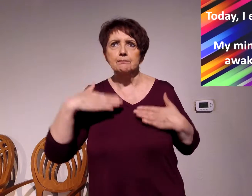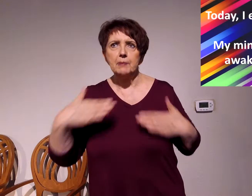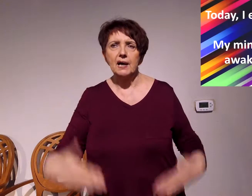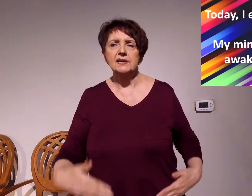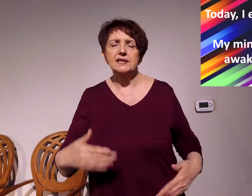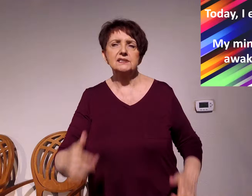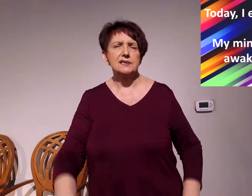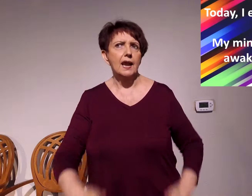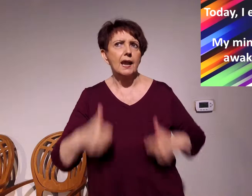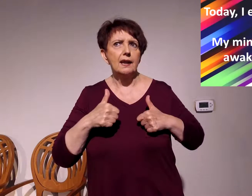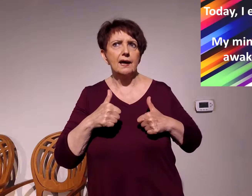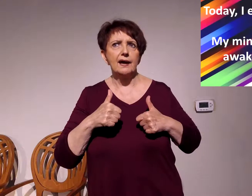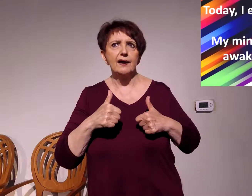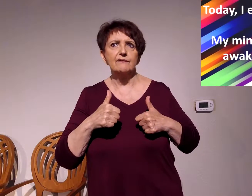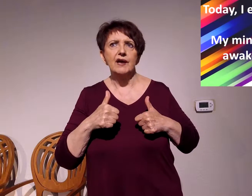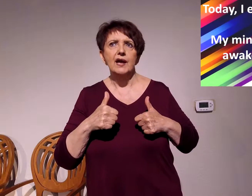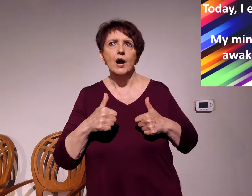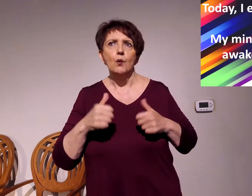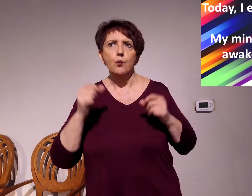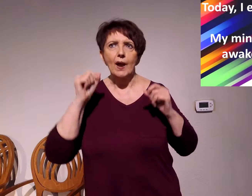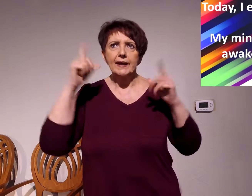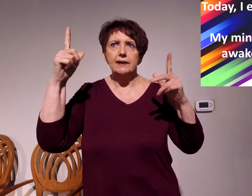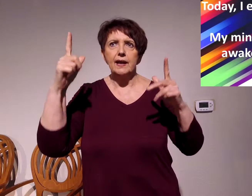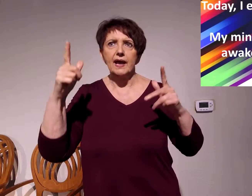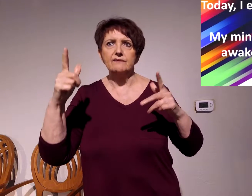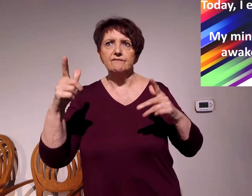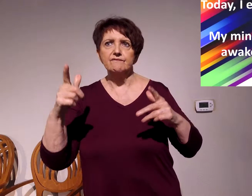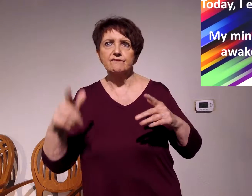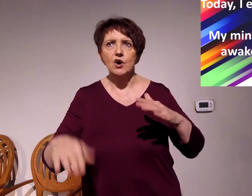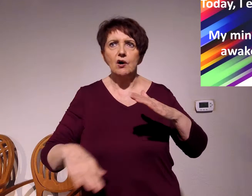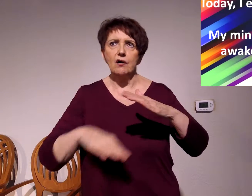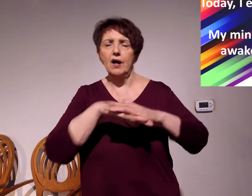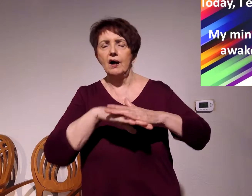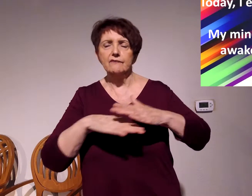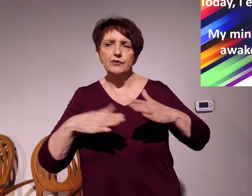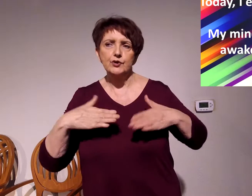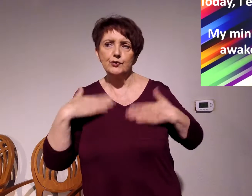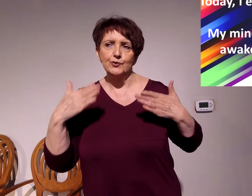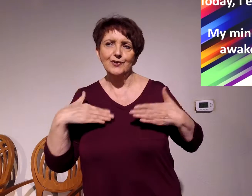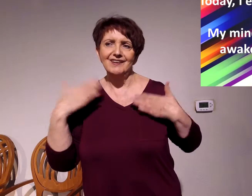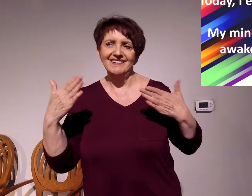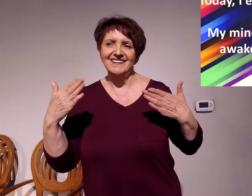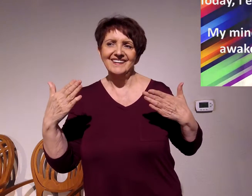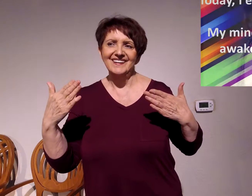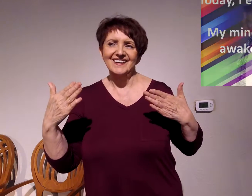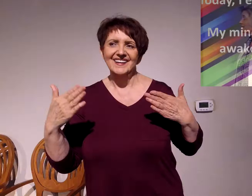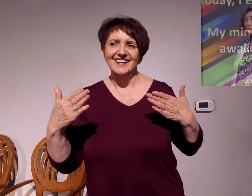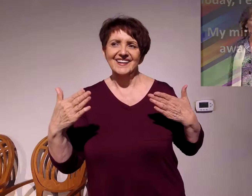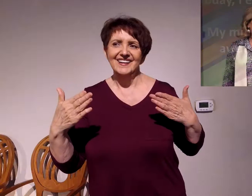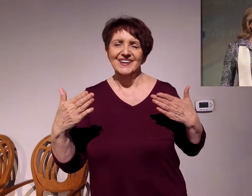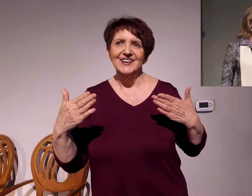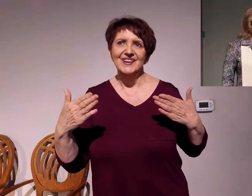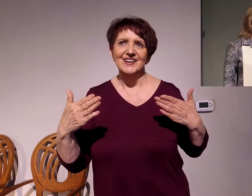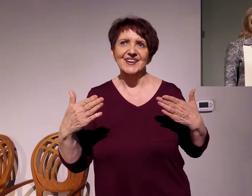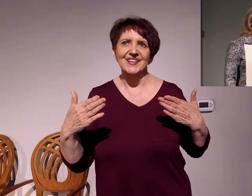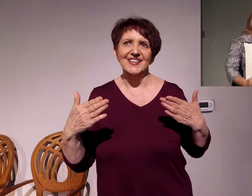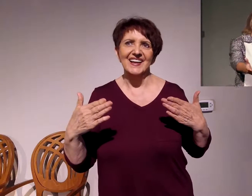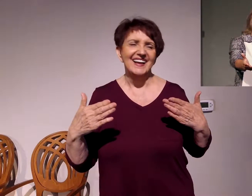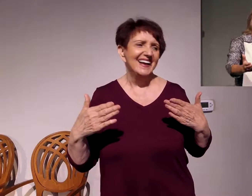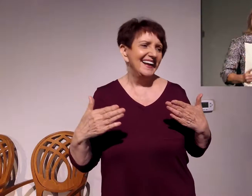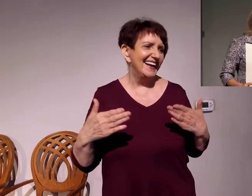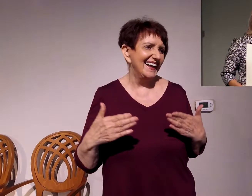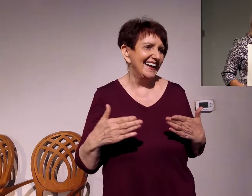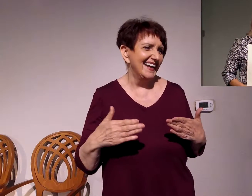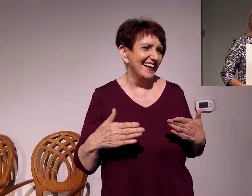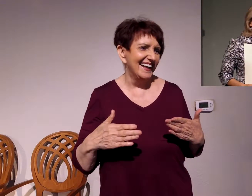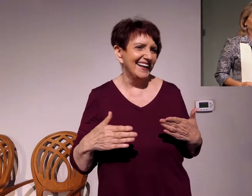My mind and body is alive, awake, and full of youth. That's supposed to be youth, but full